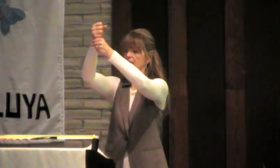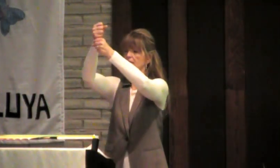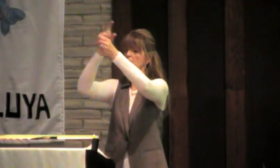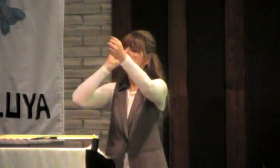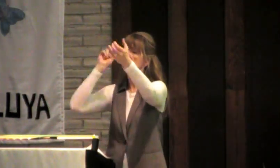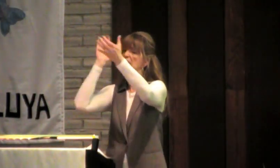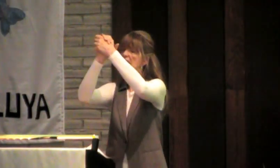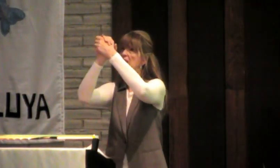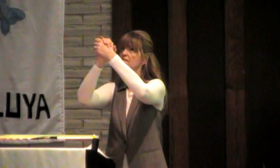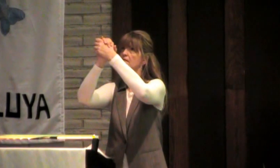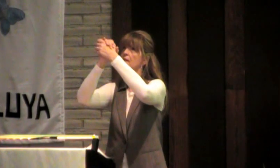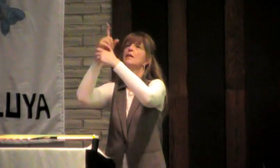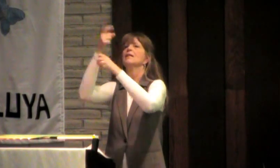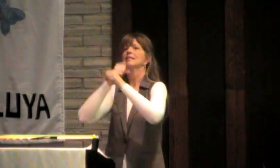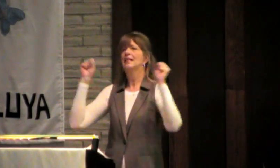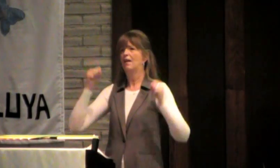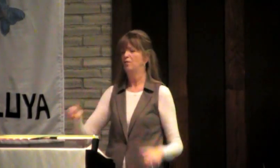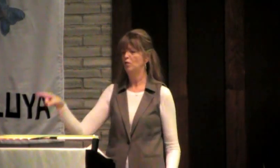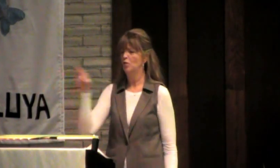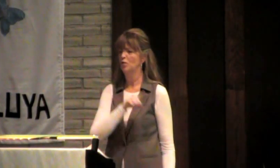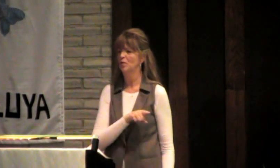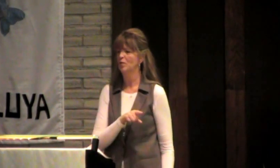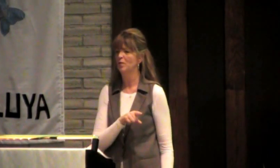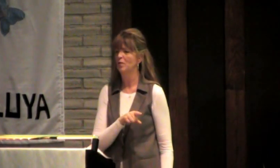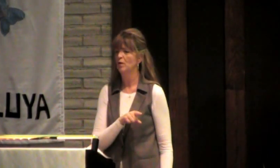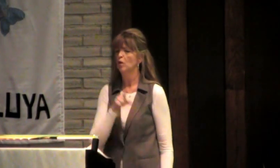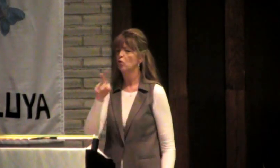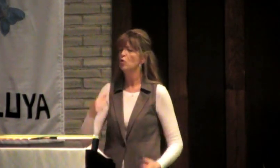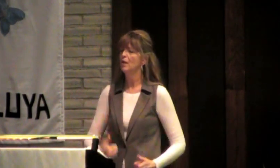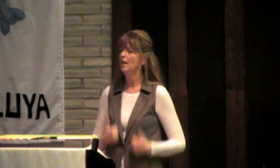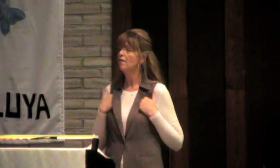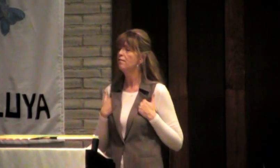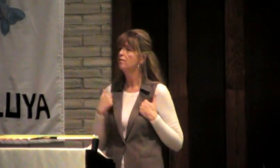So if you look to Jesus with faith and believe, he will save you.